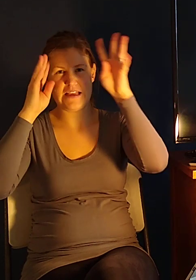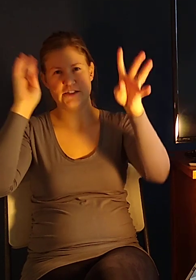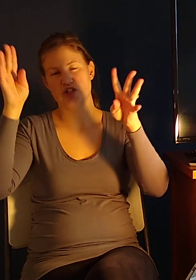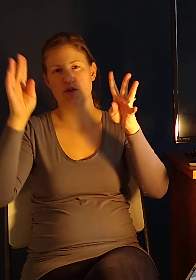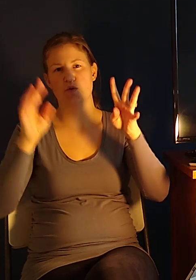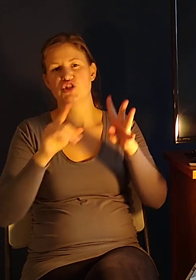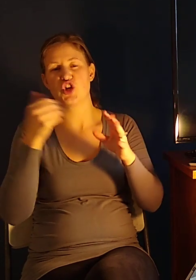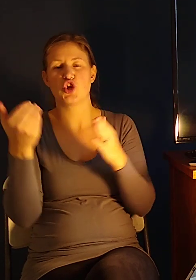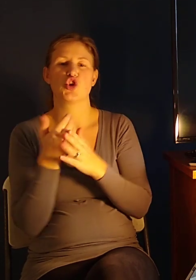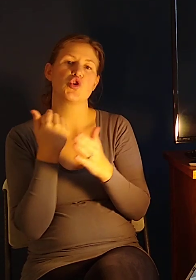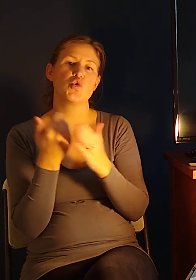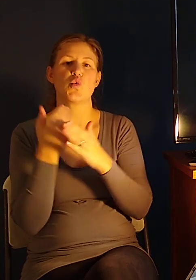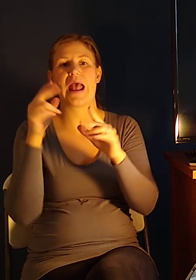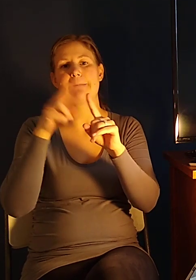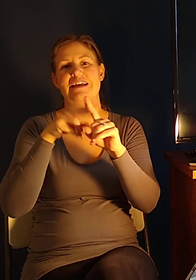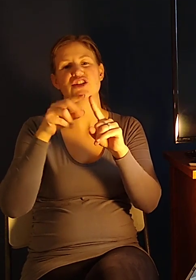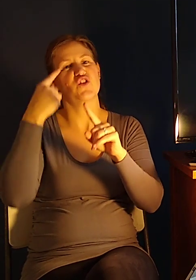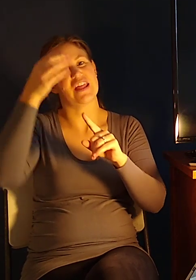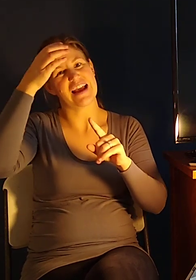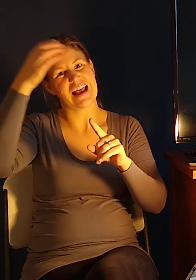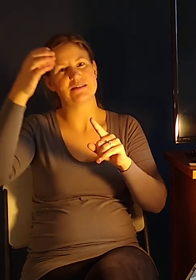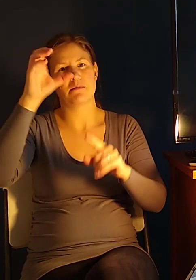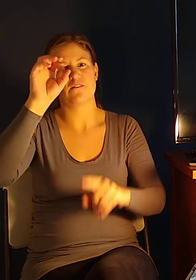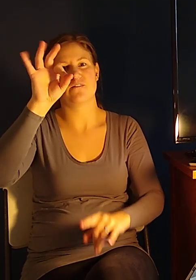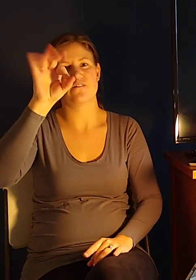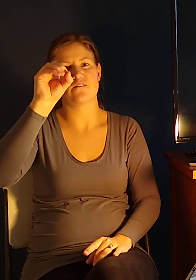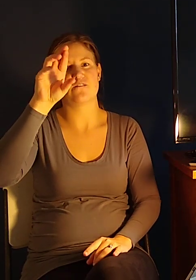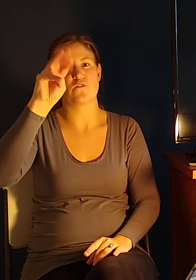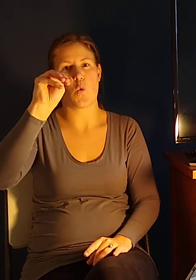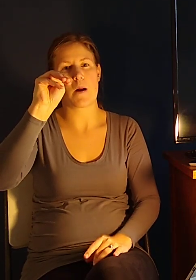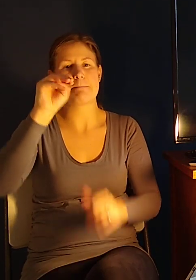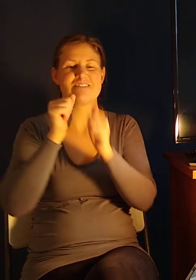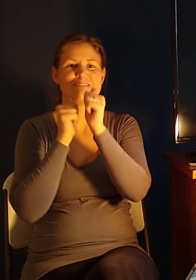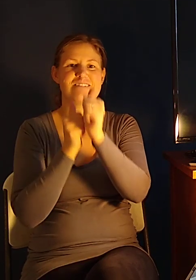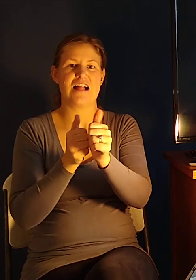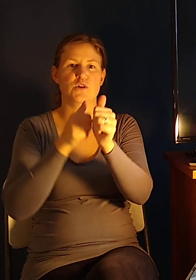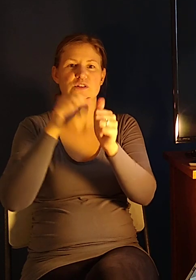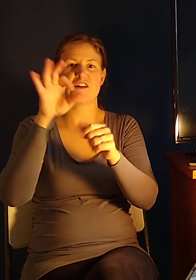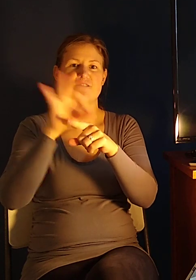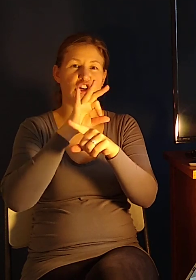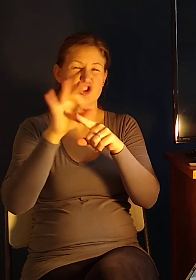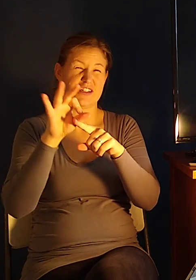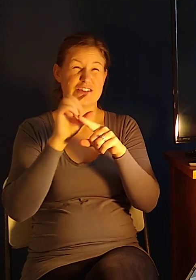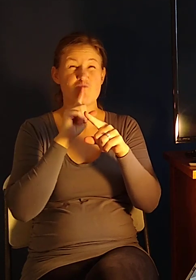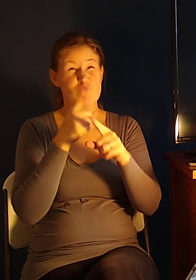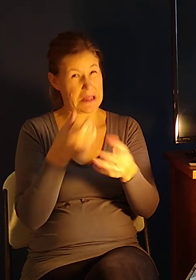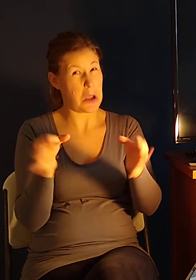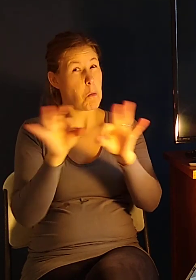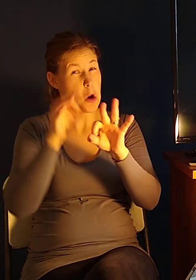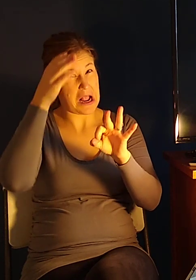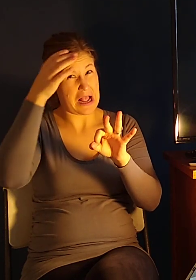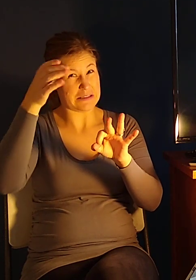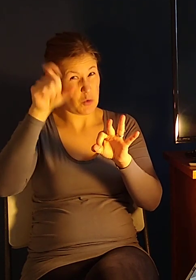application of the concept of form follows function. Now, this concept that I'd like you